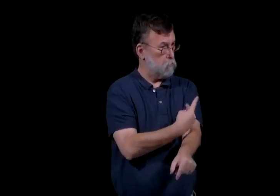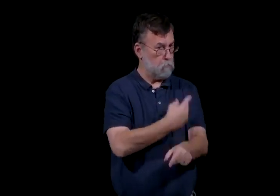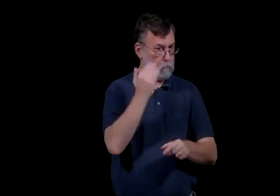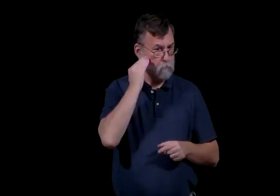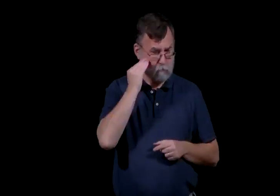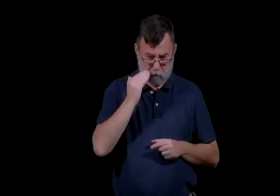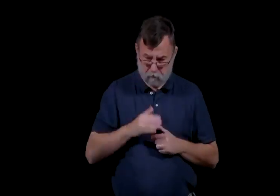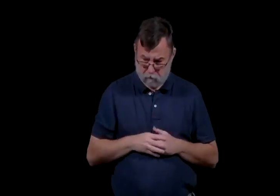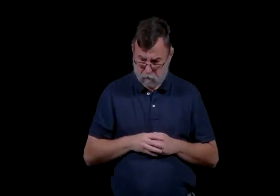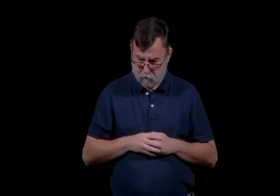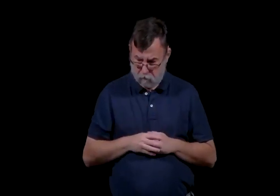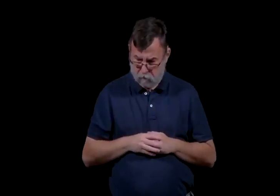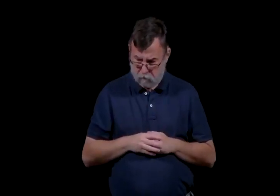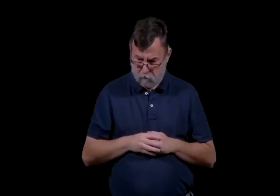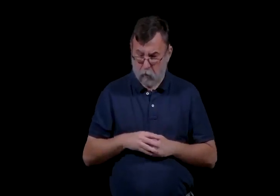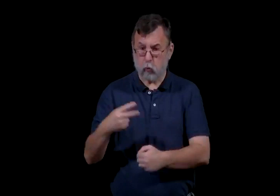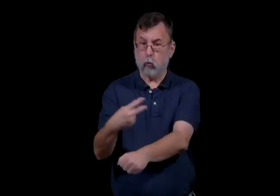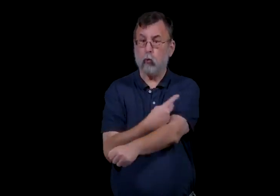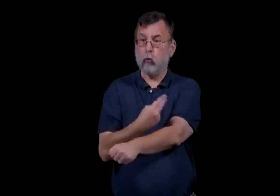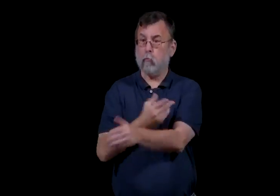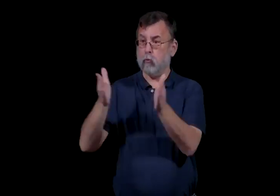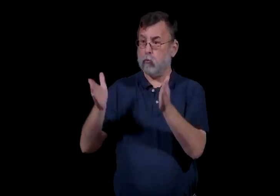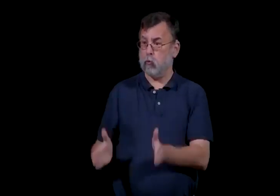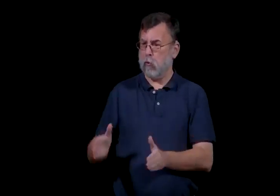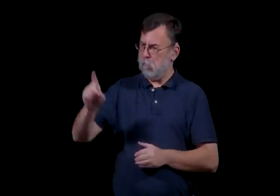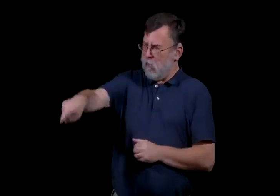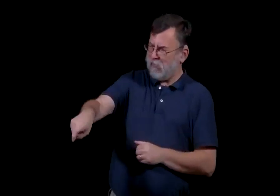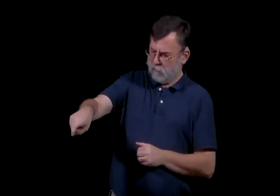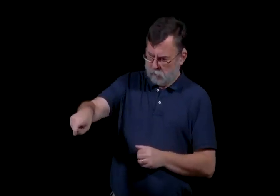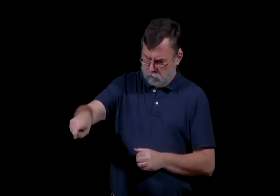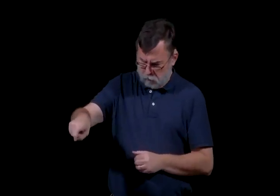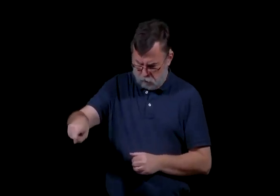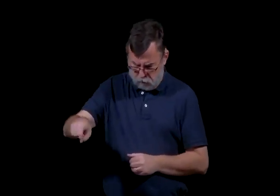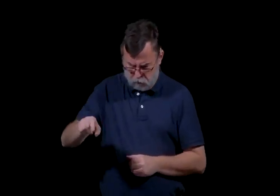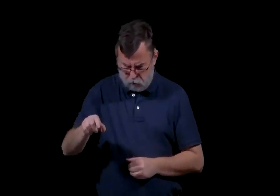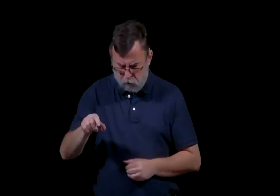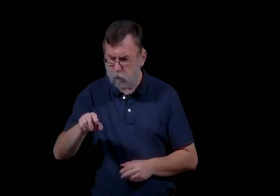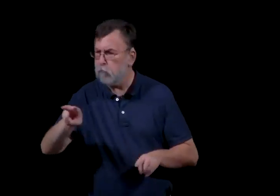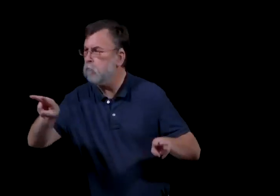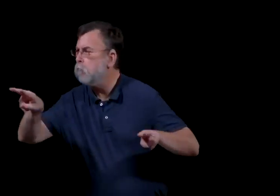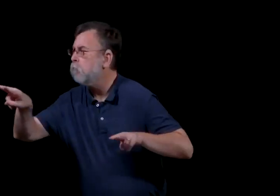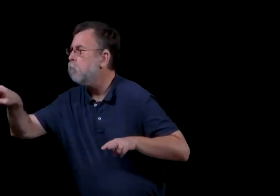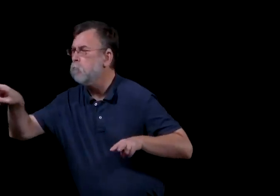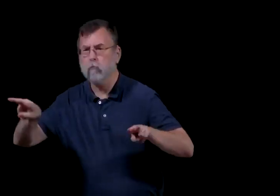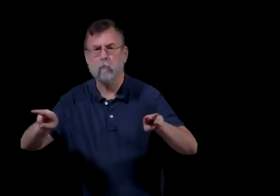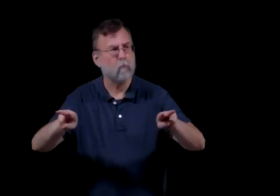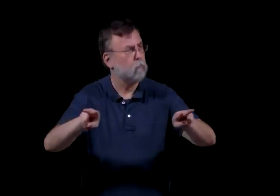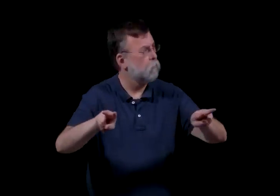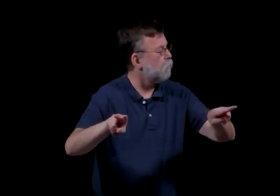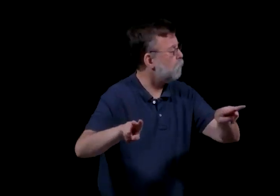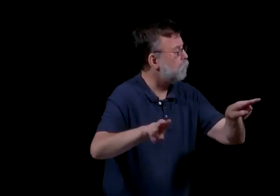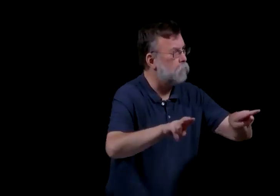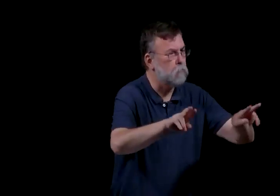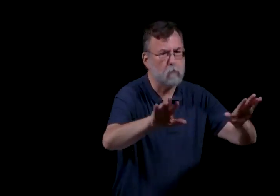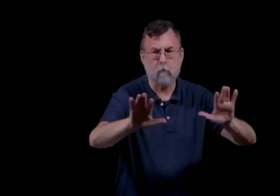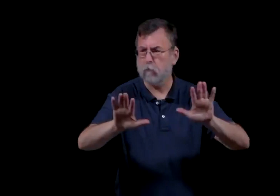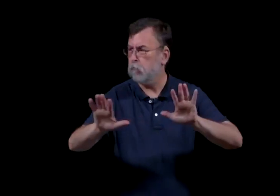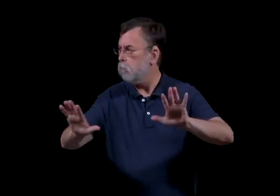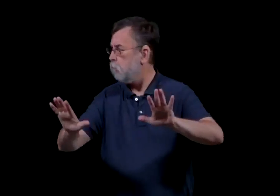And we are his sheep. We have to remember that. And he's our shepherd. Our shepherd's job is